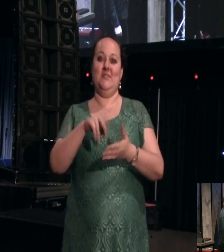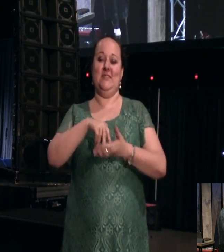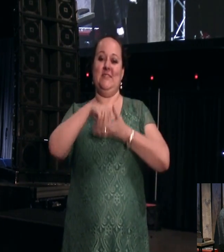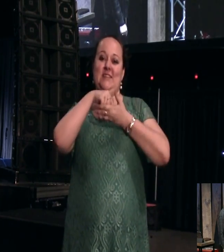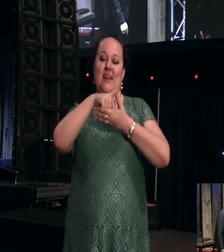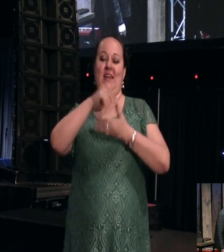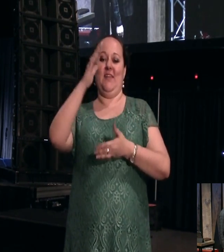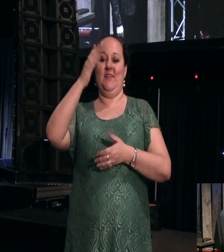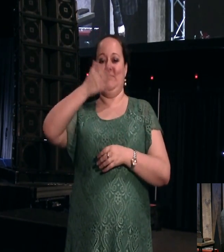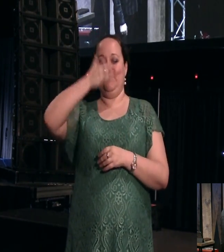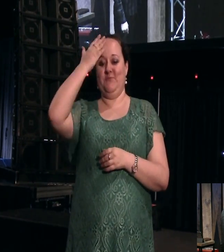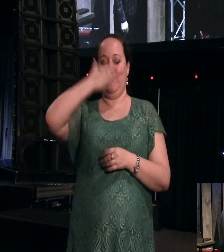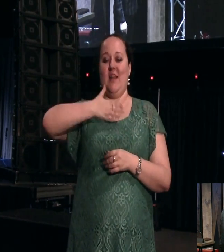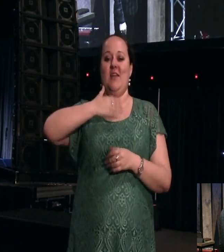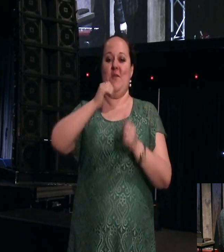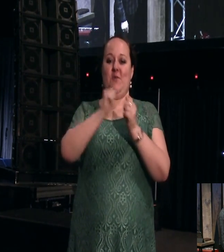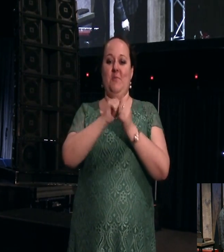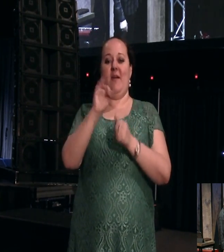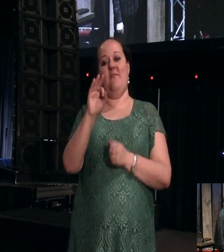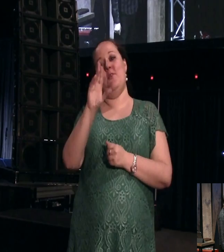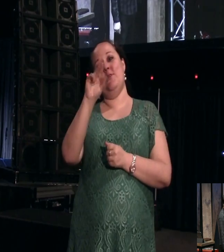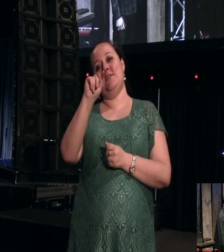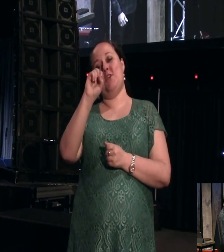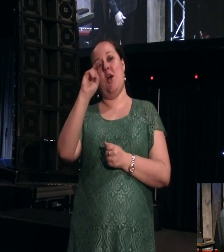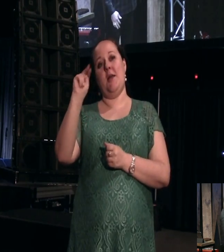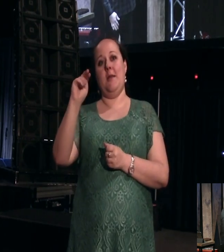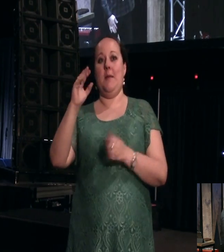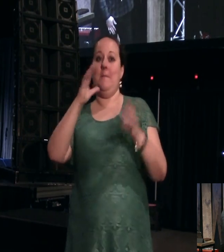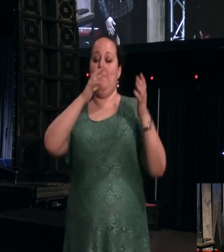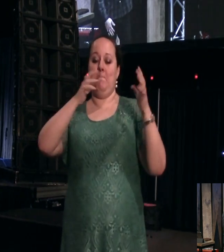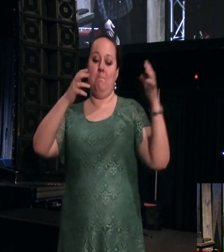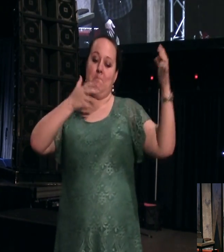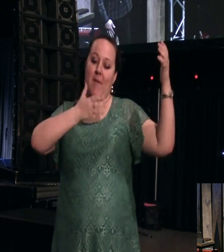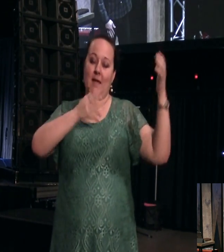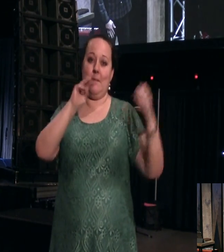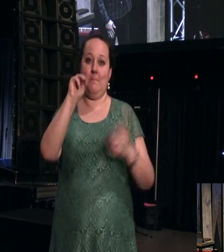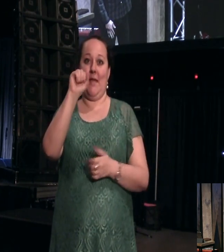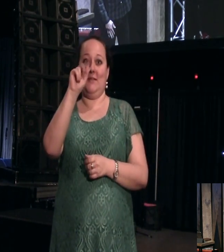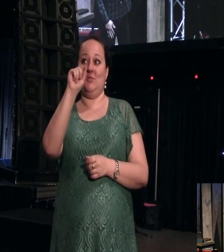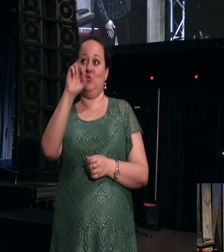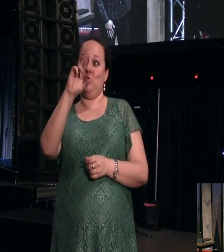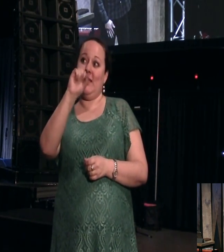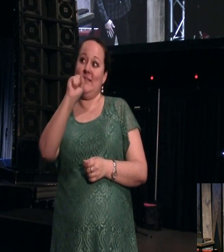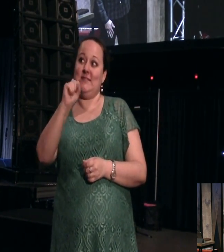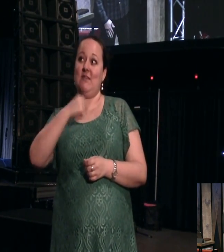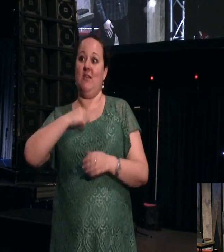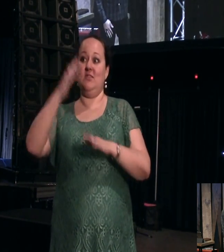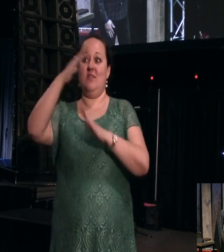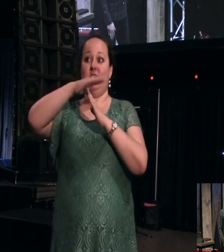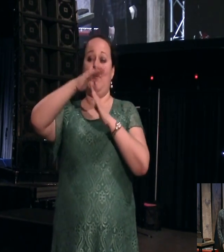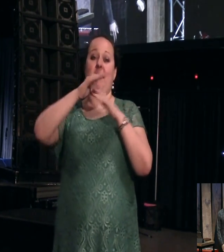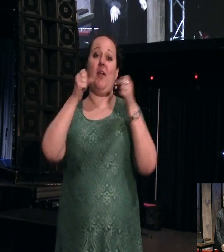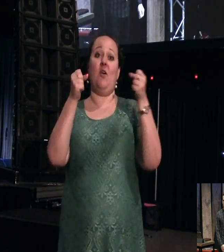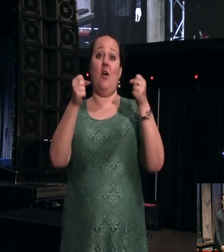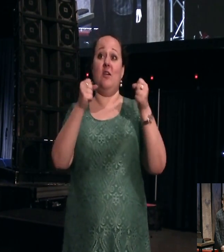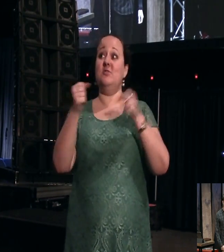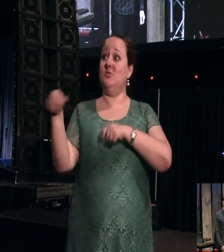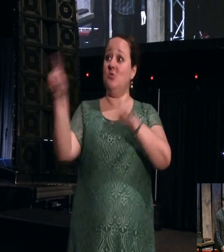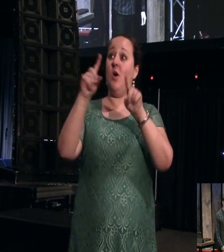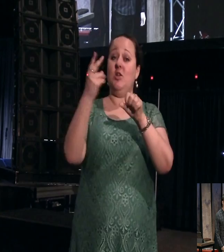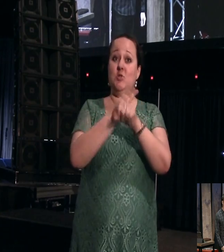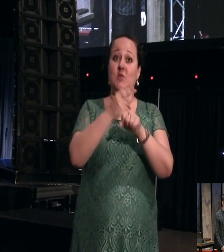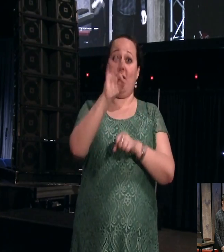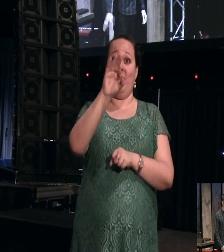that's the only time you're going to see it. That was me standing in front of my Azuzi Rodeo with my futon mattress on top of my car. Is anyone rocking